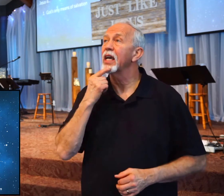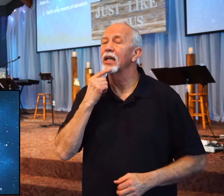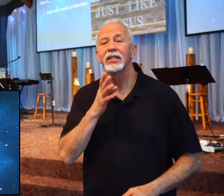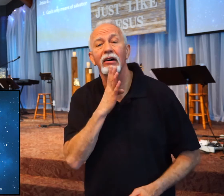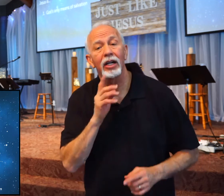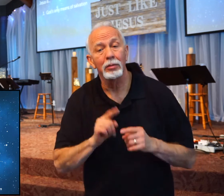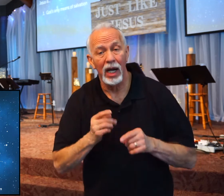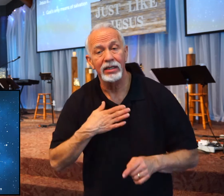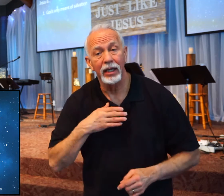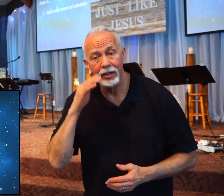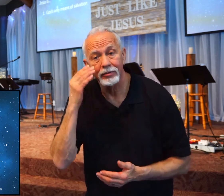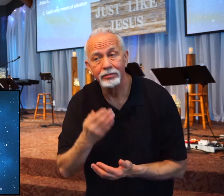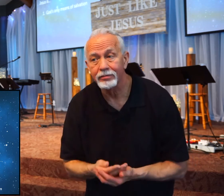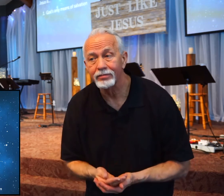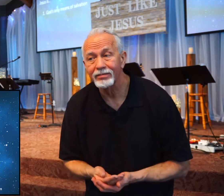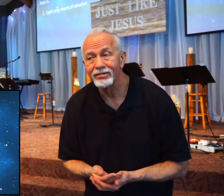Son.